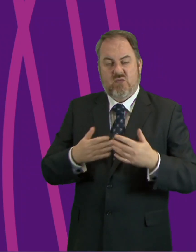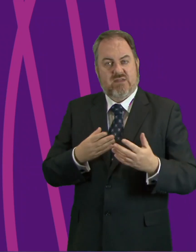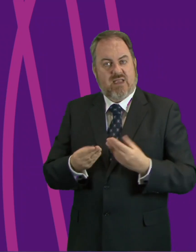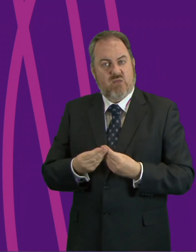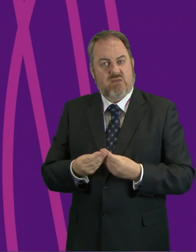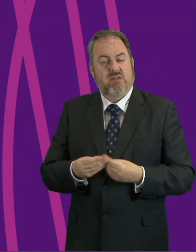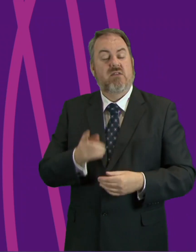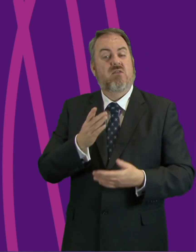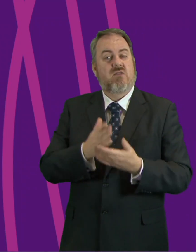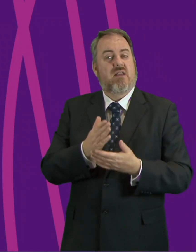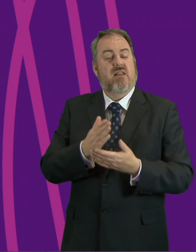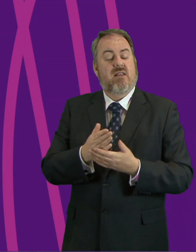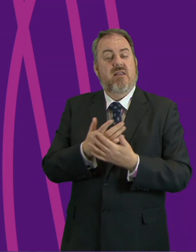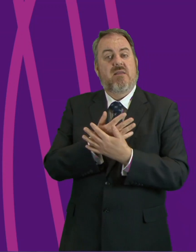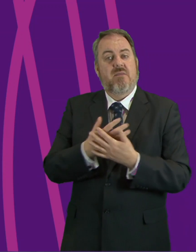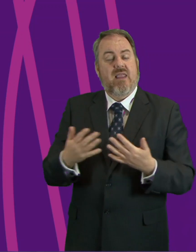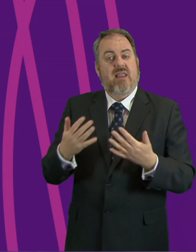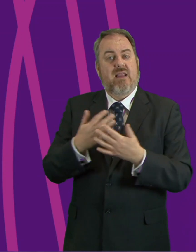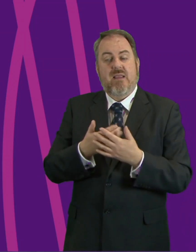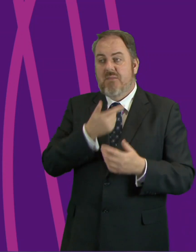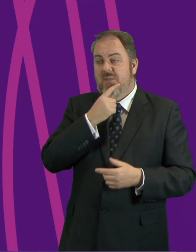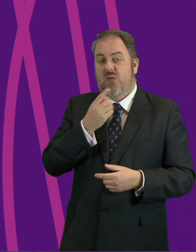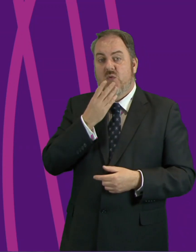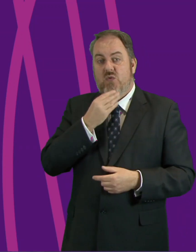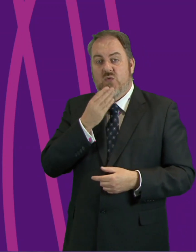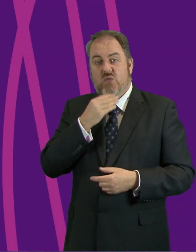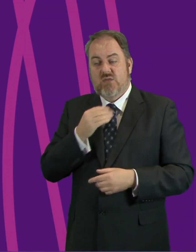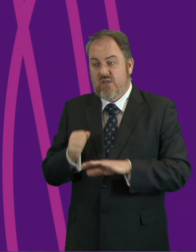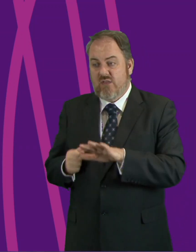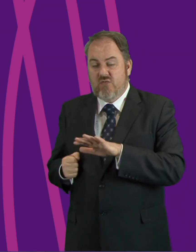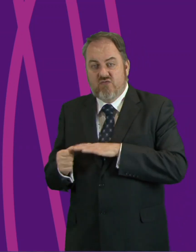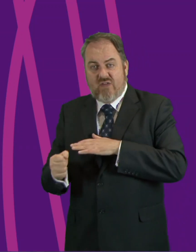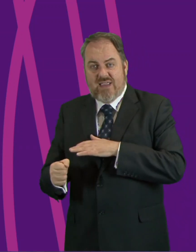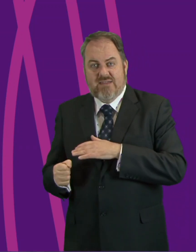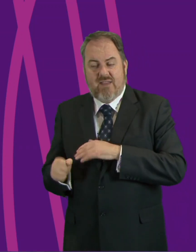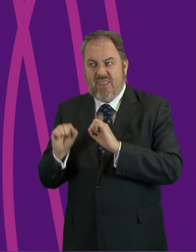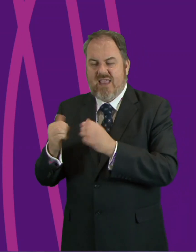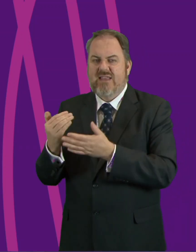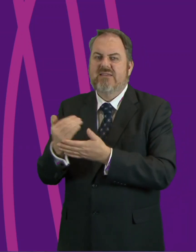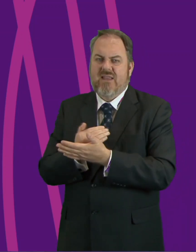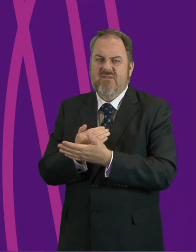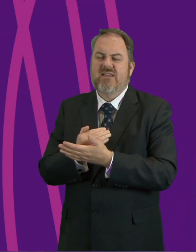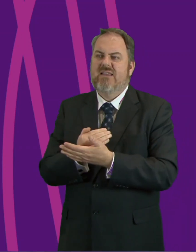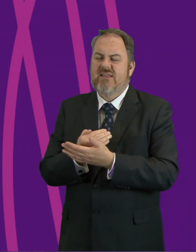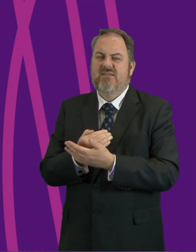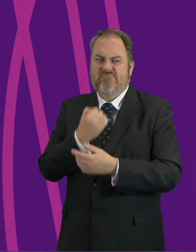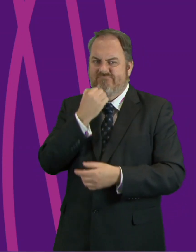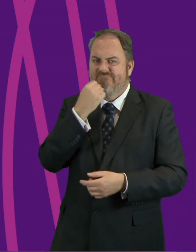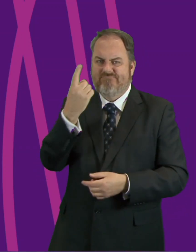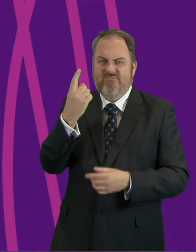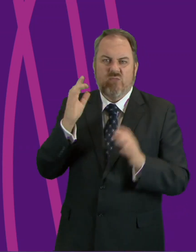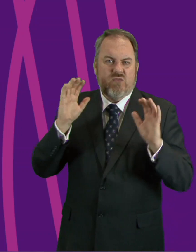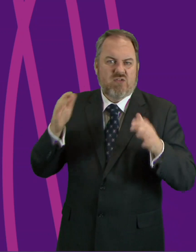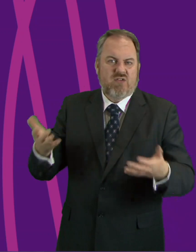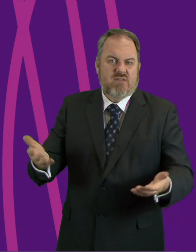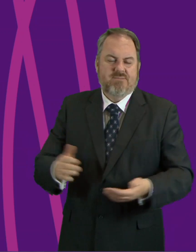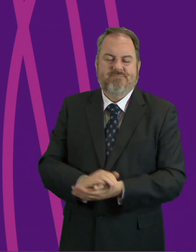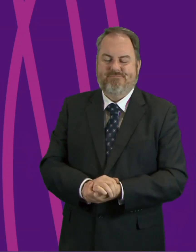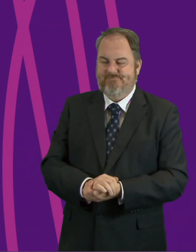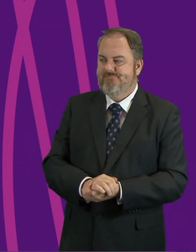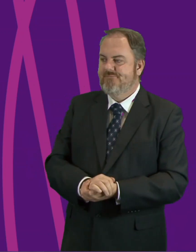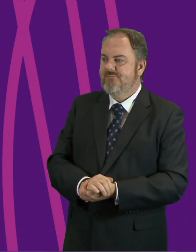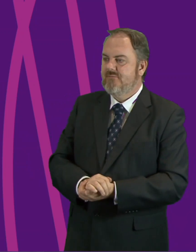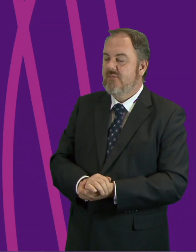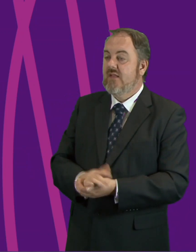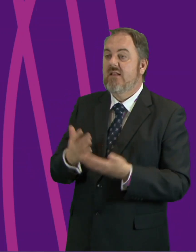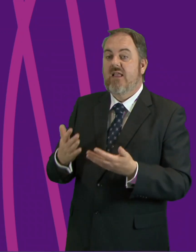transport system and safety of those who use that system is absolutely central to everything that we will do. Thank you.